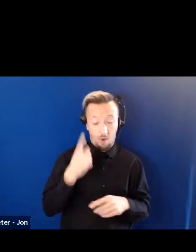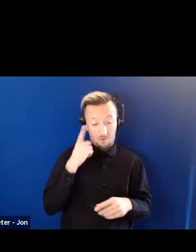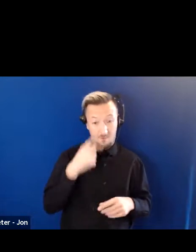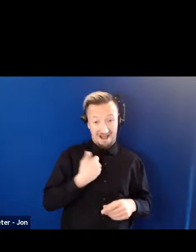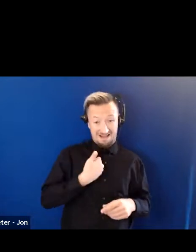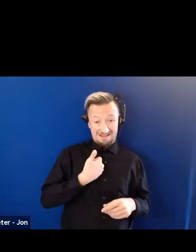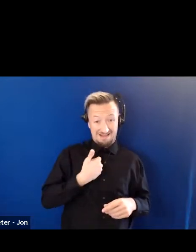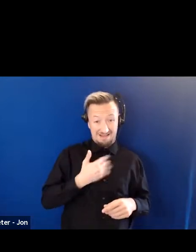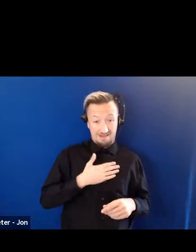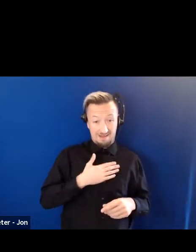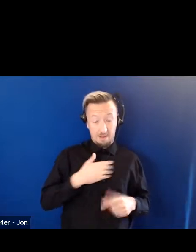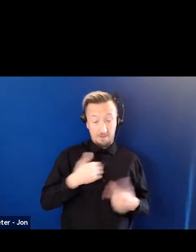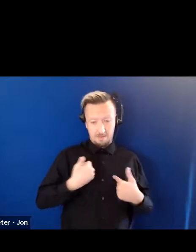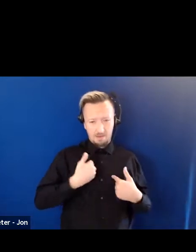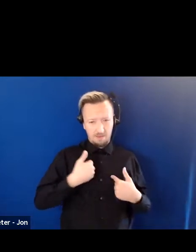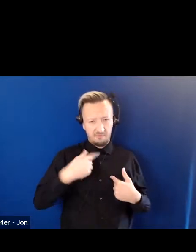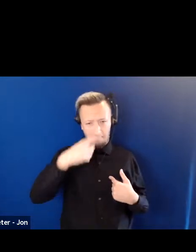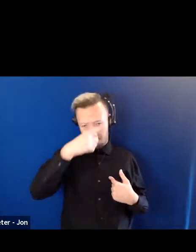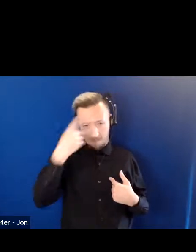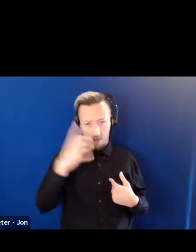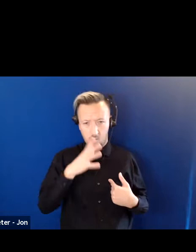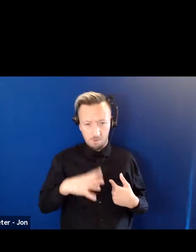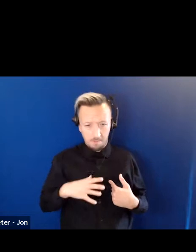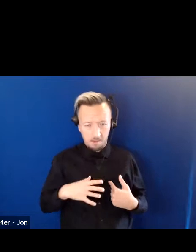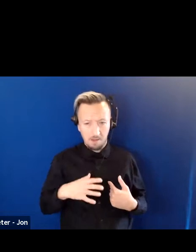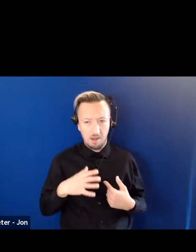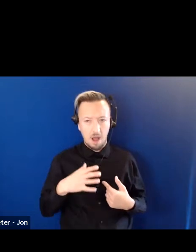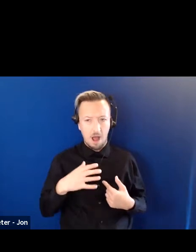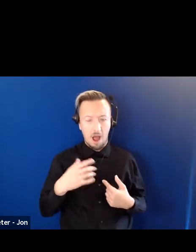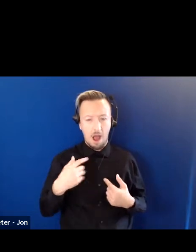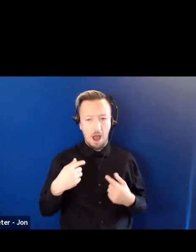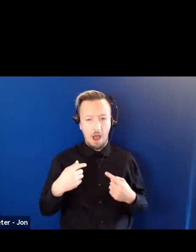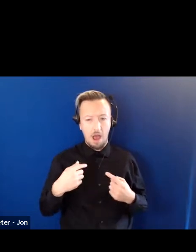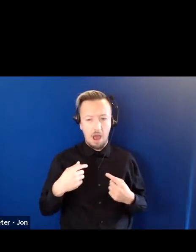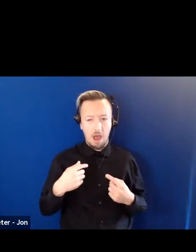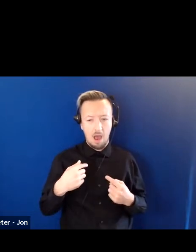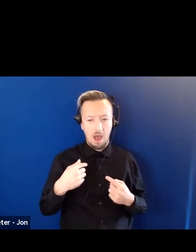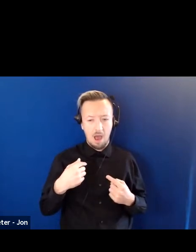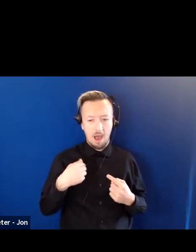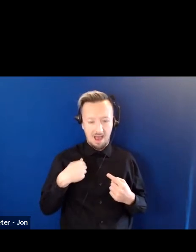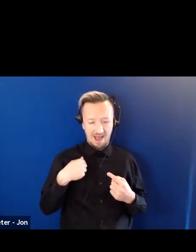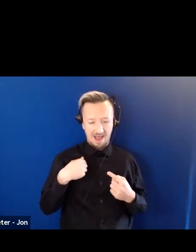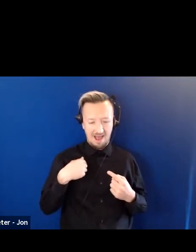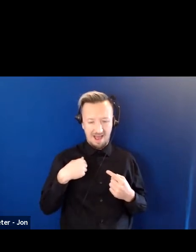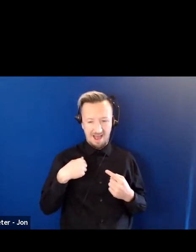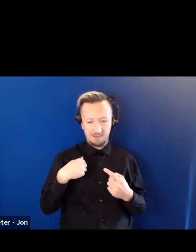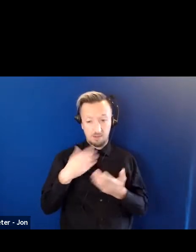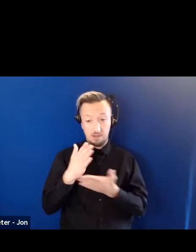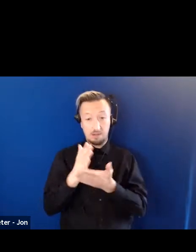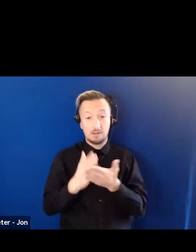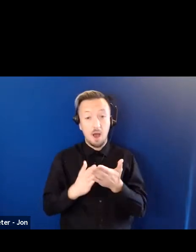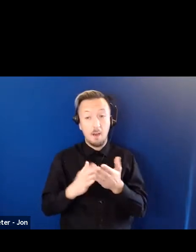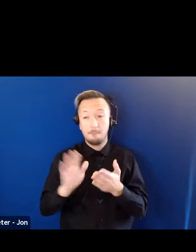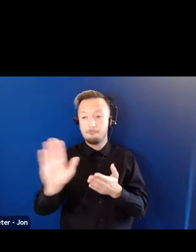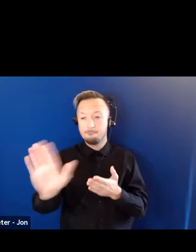particular, being a Black woman, is being able to address some of these questions and